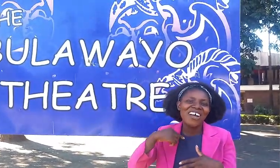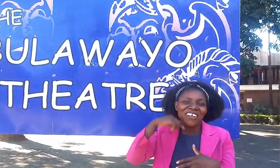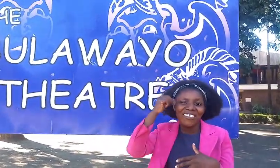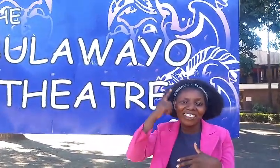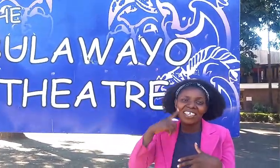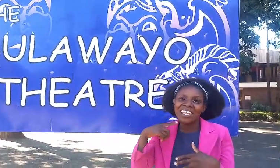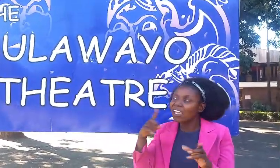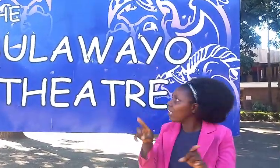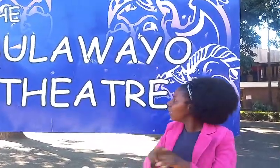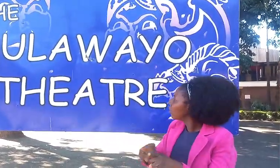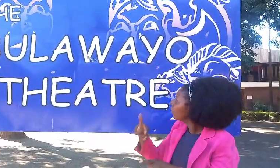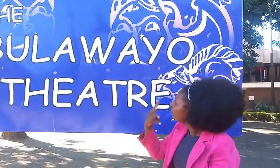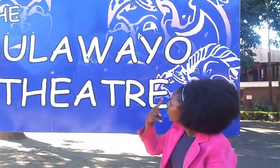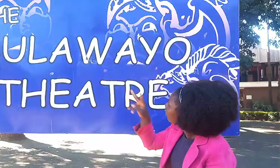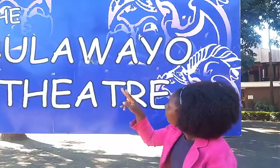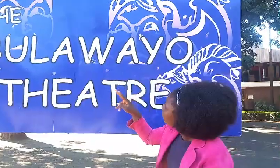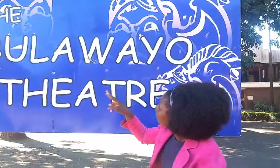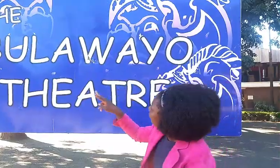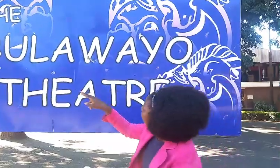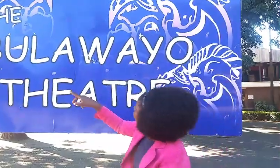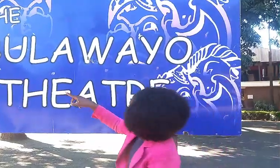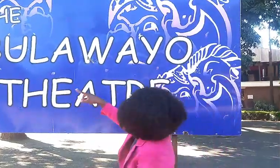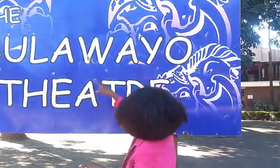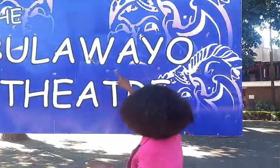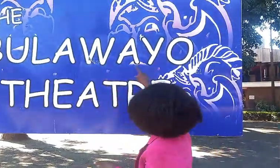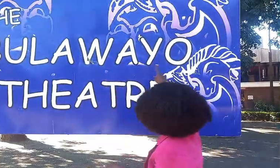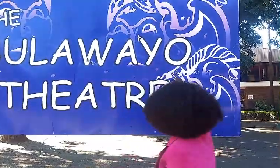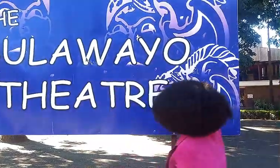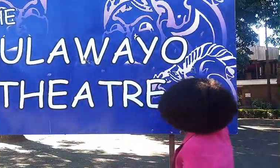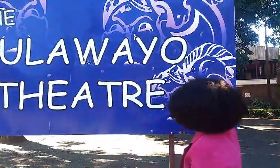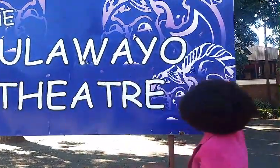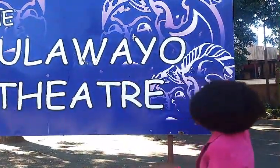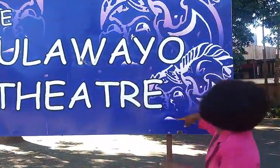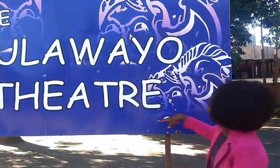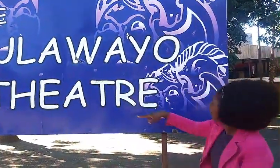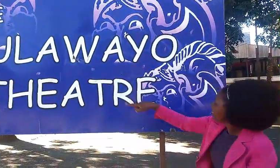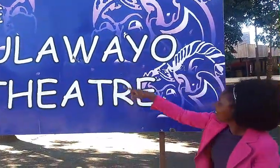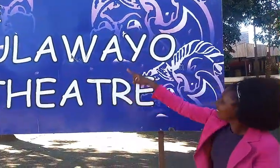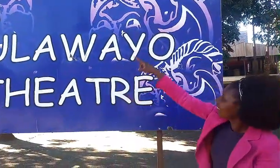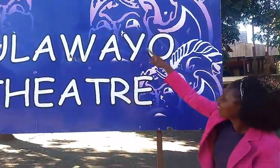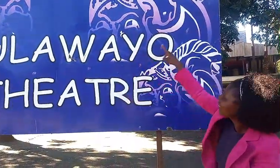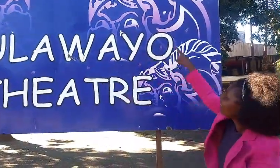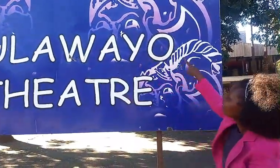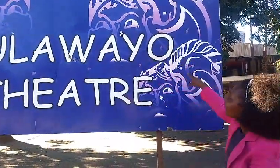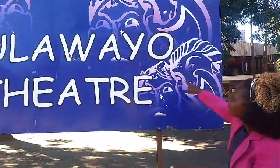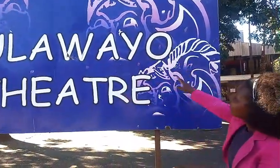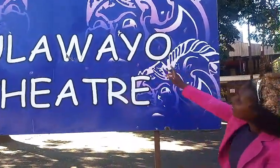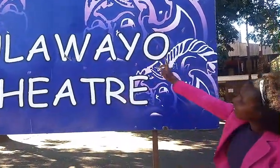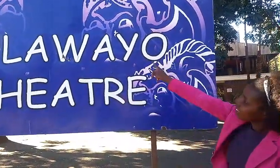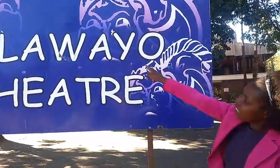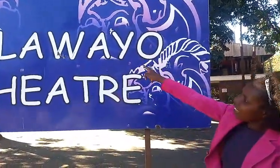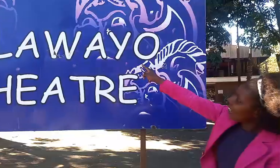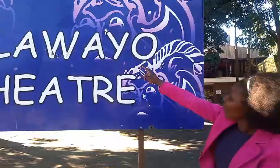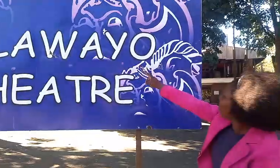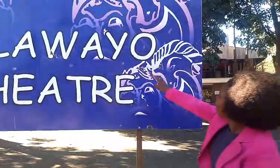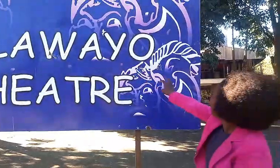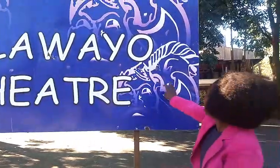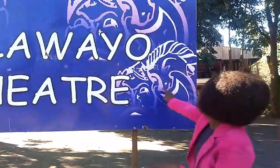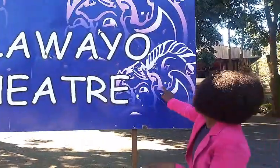Offgrid Africa and I'm Sungi. Today I want to take you inside one of Zimbabwe's most iconic